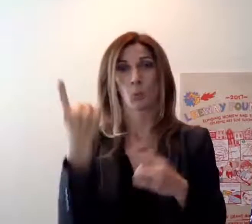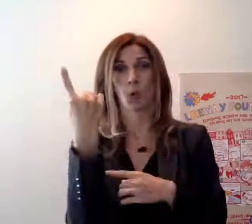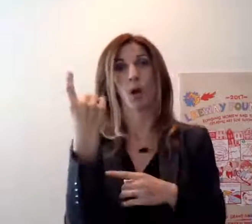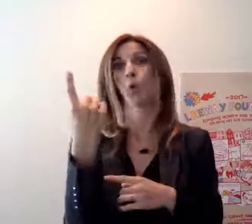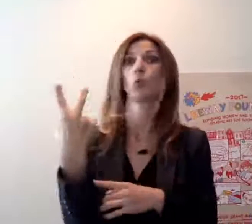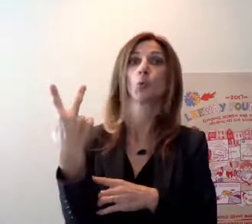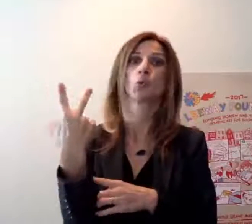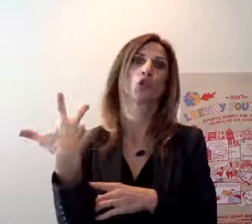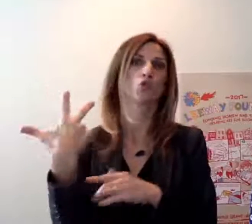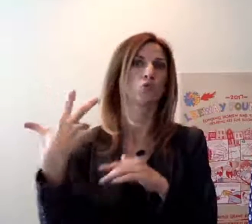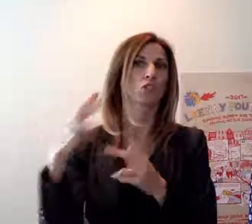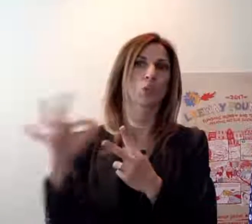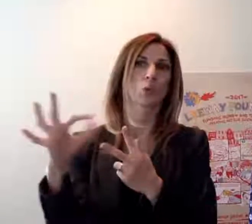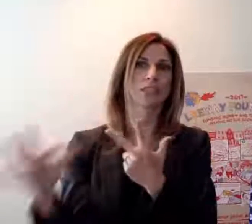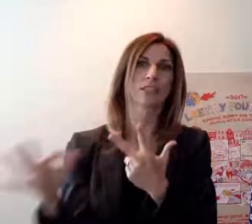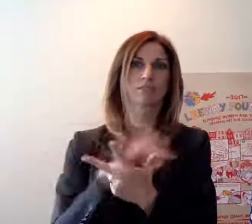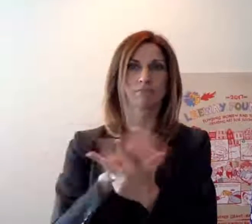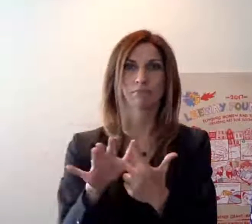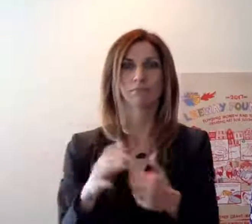or 3 choices from the list.